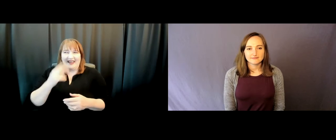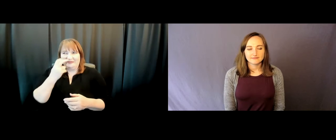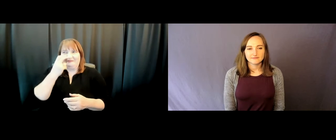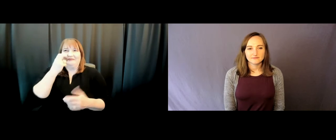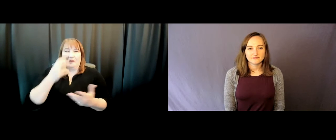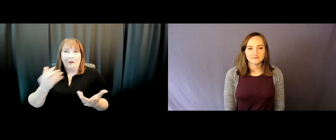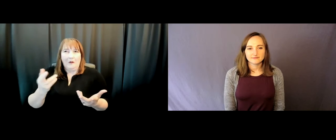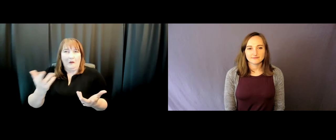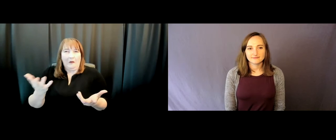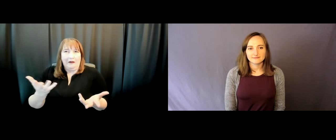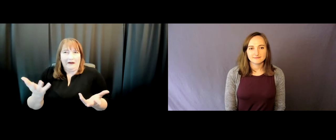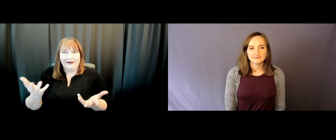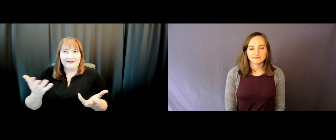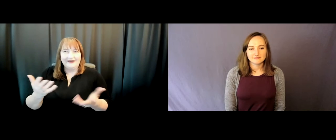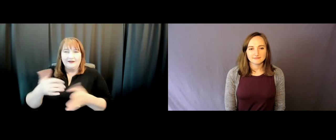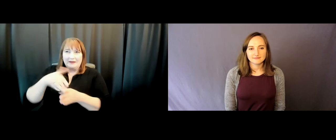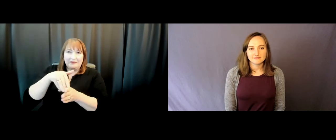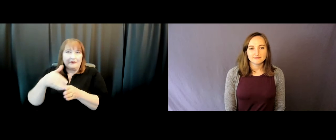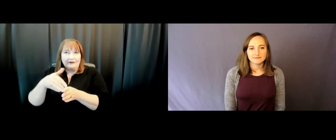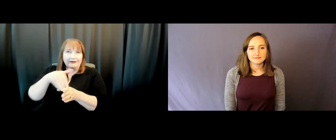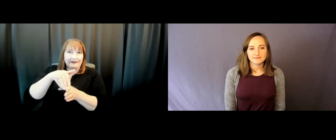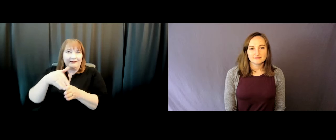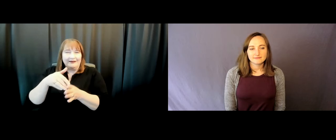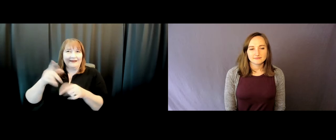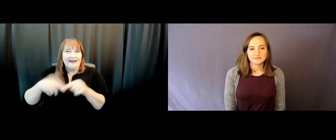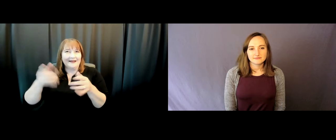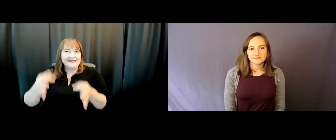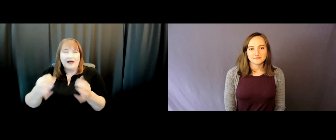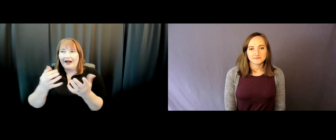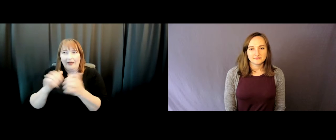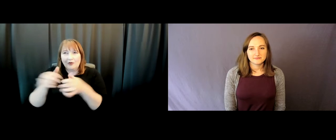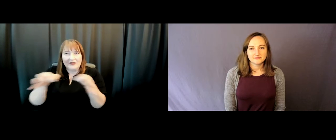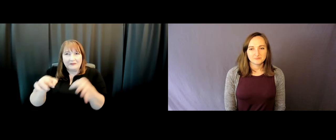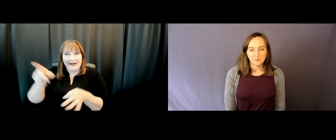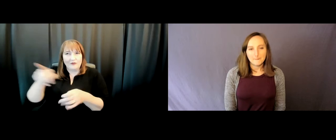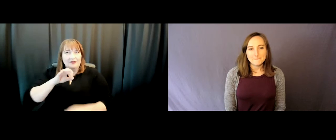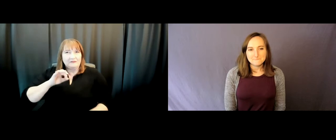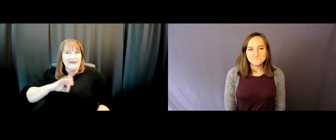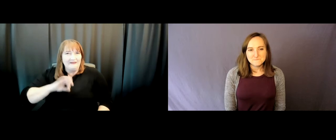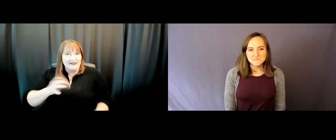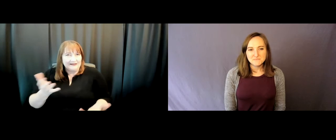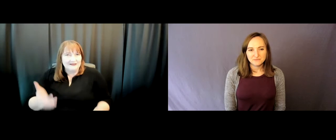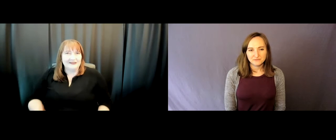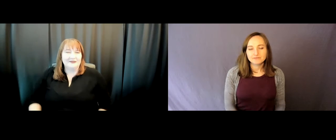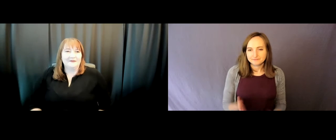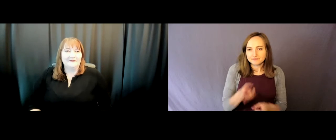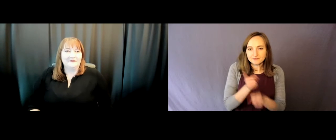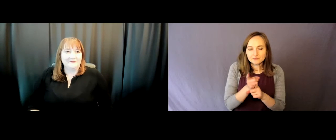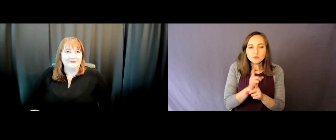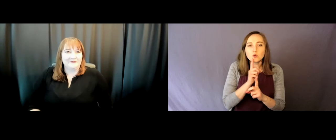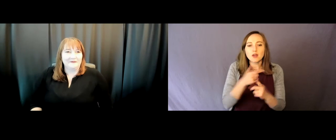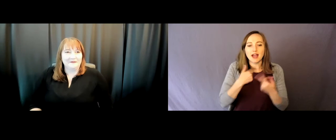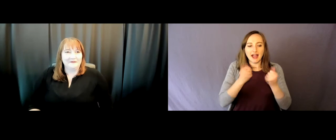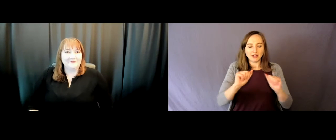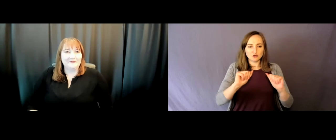how do you talk to them about Reiki and the benefits? Right. Well, basically, I try to always put